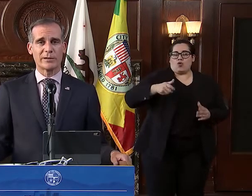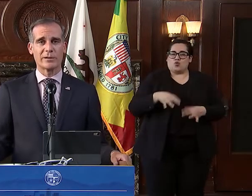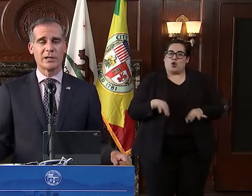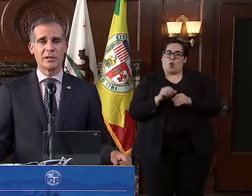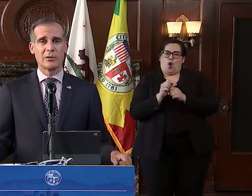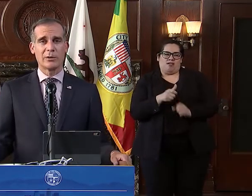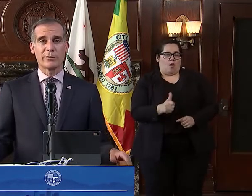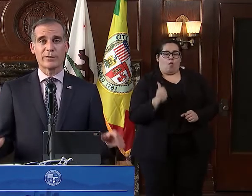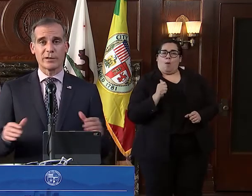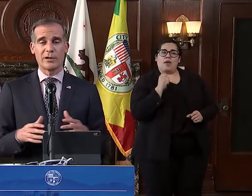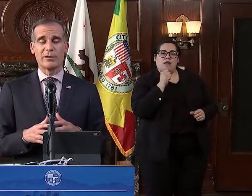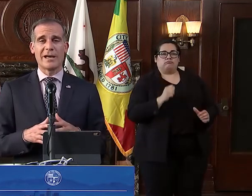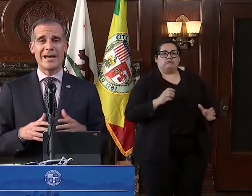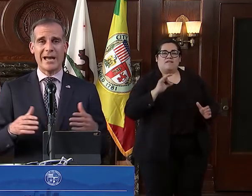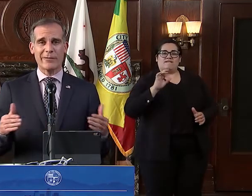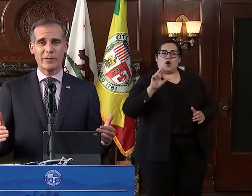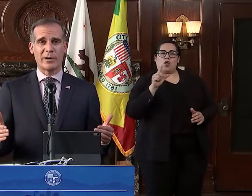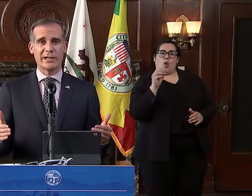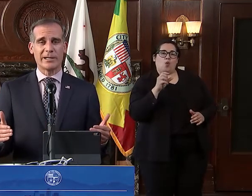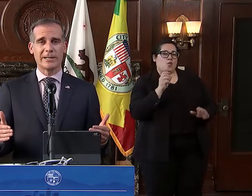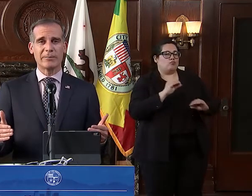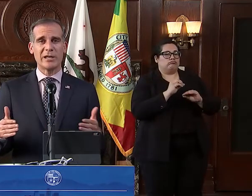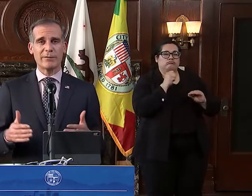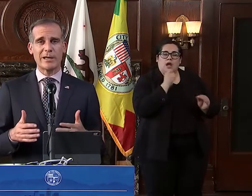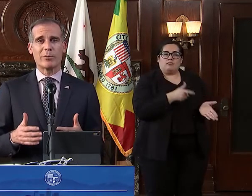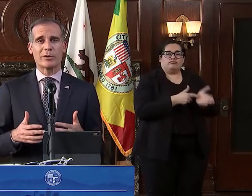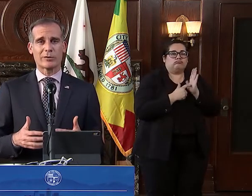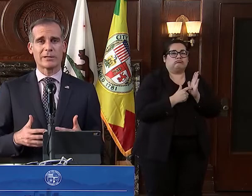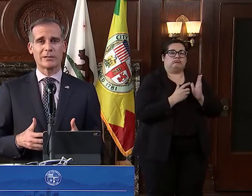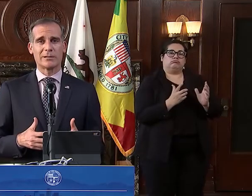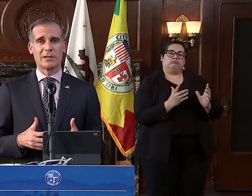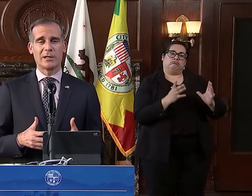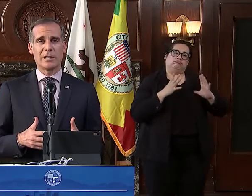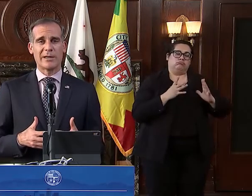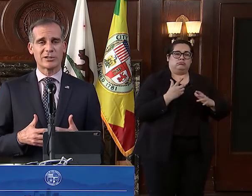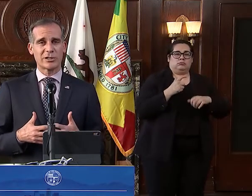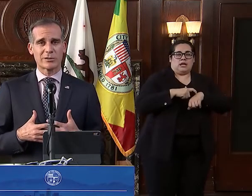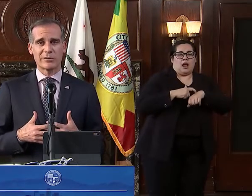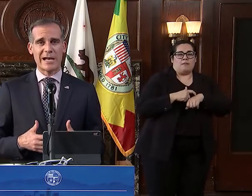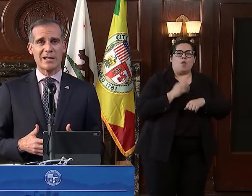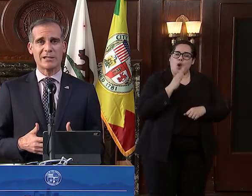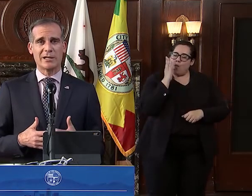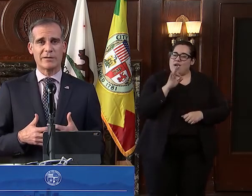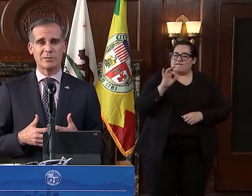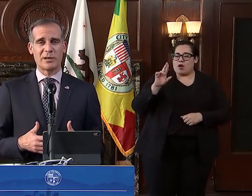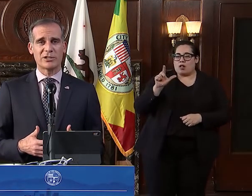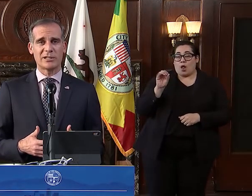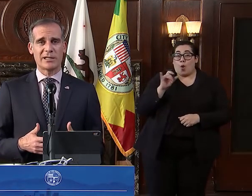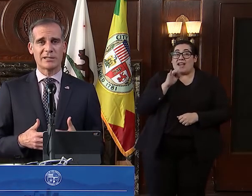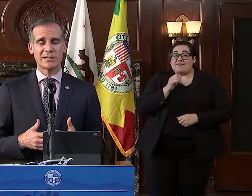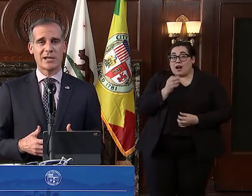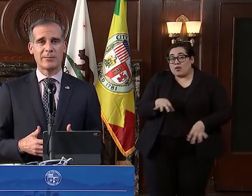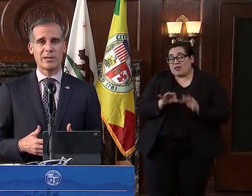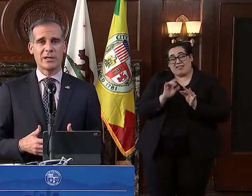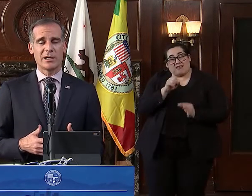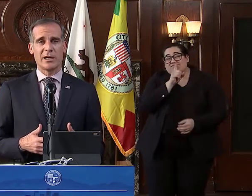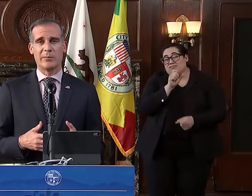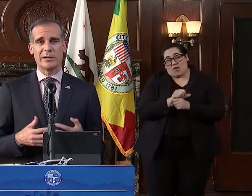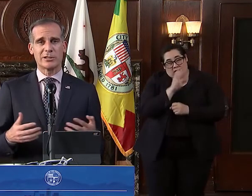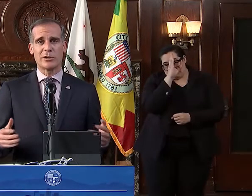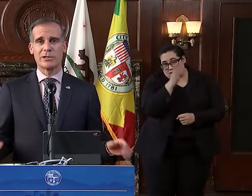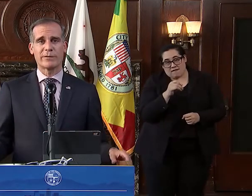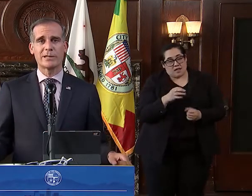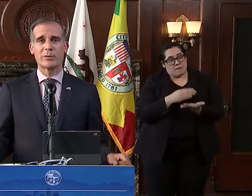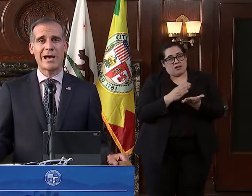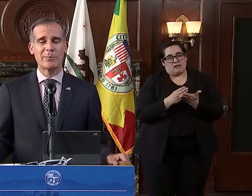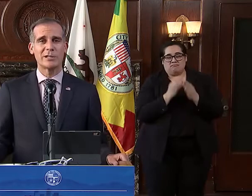be furloughed. We would furlough everybody if they weren't critical. That's just a reality of this budget and this time.